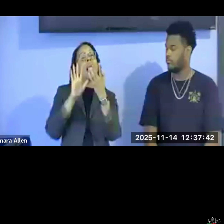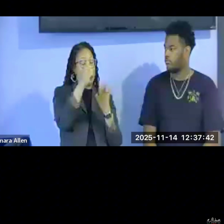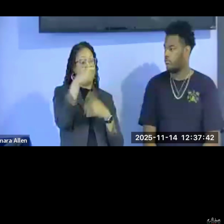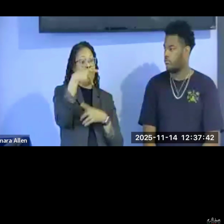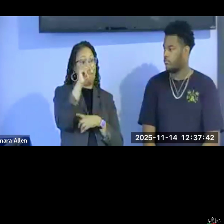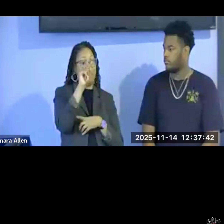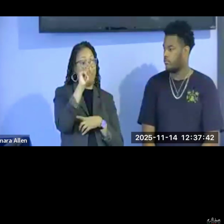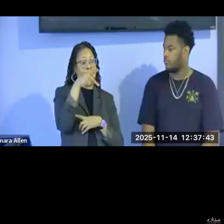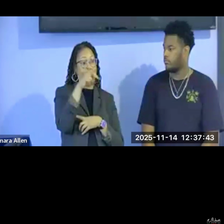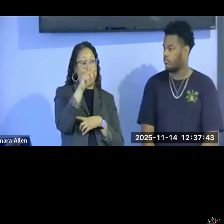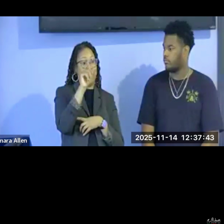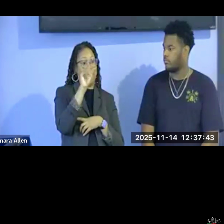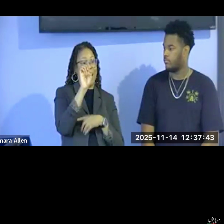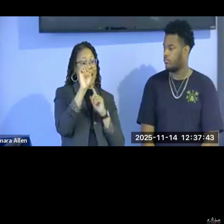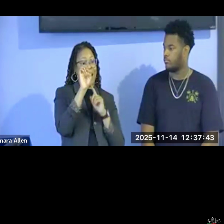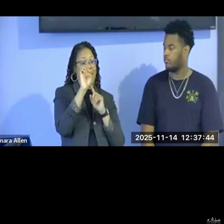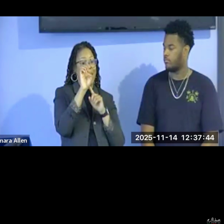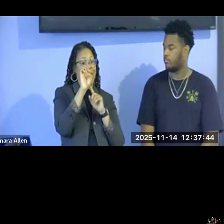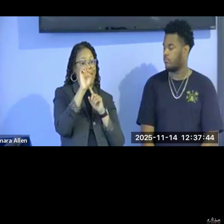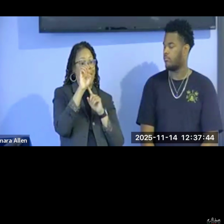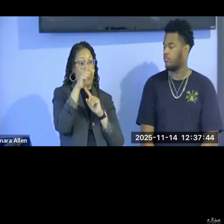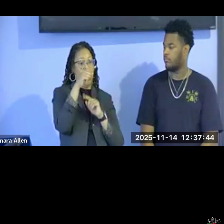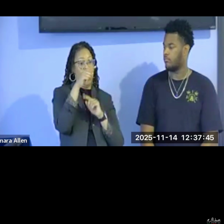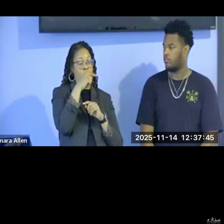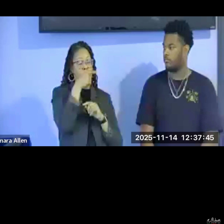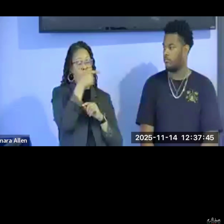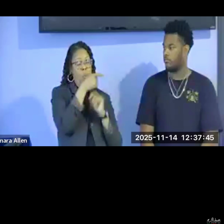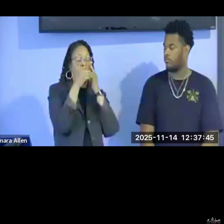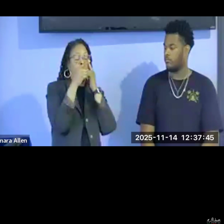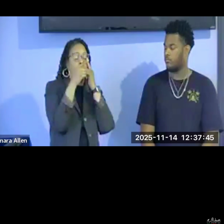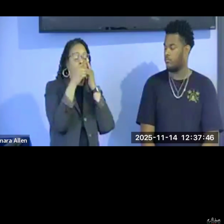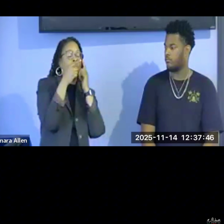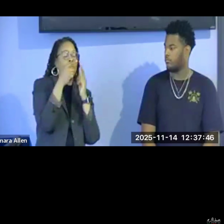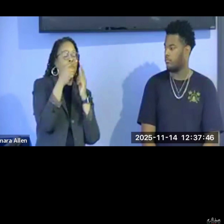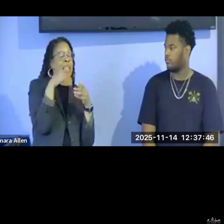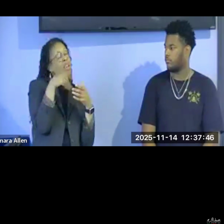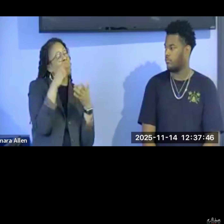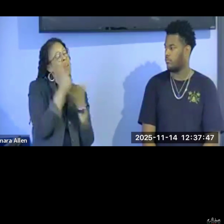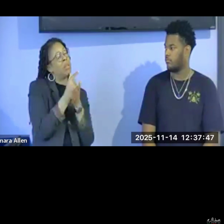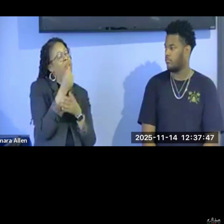I believe, interesting enough, Pete,